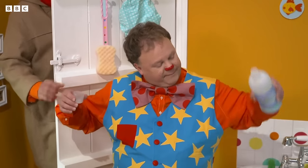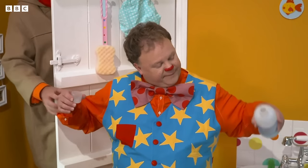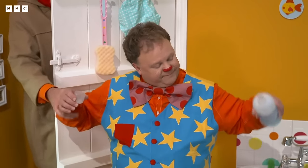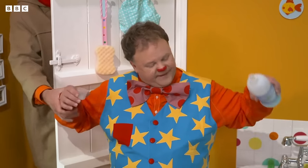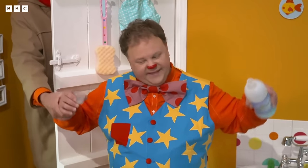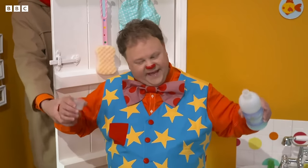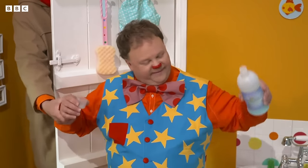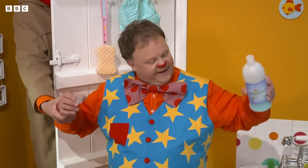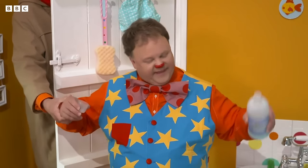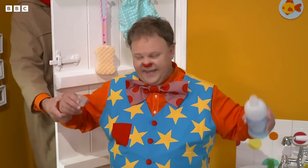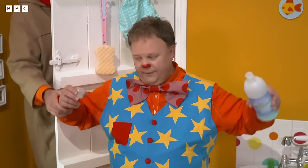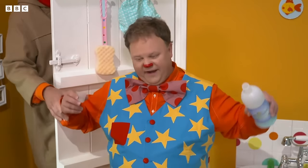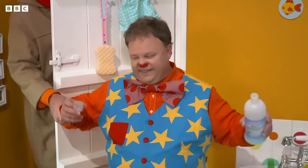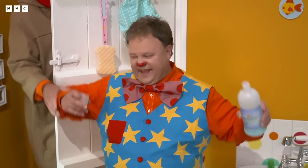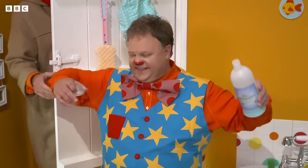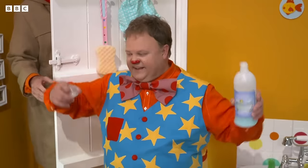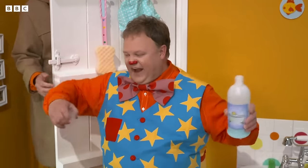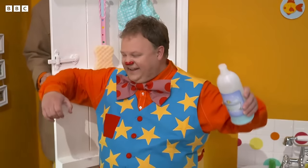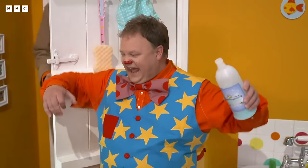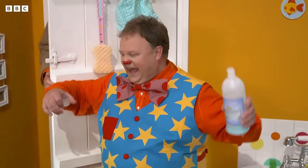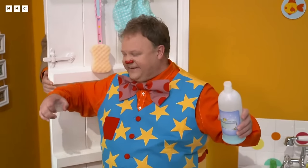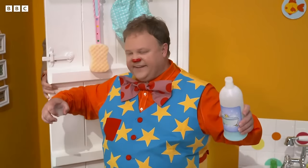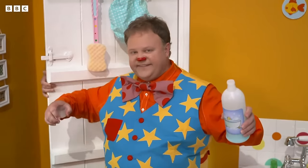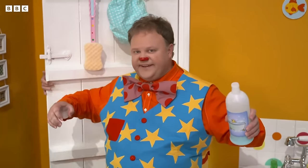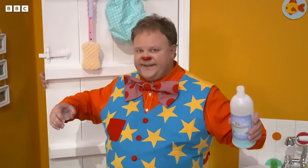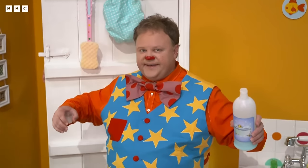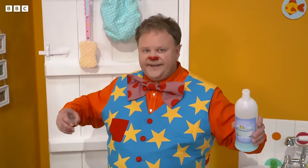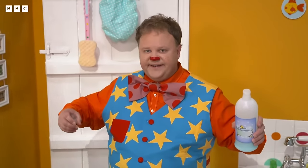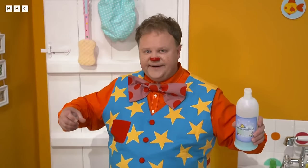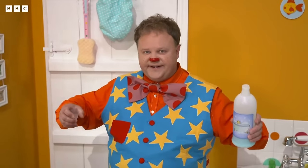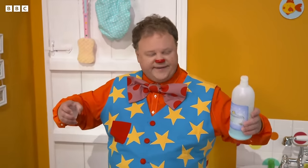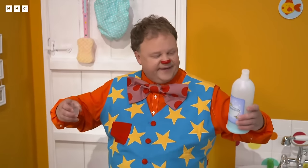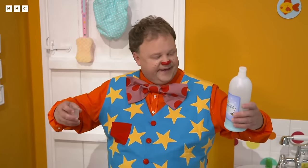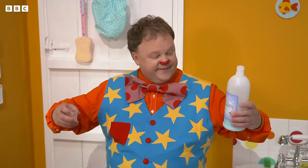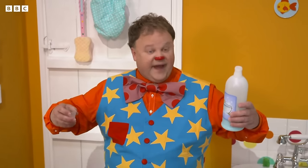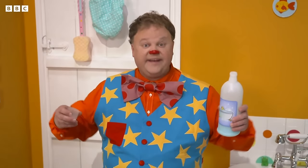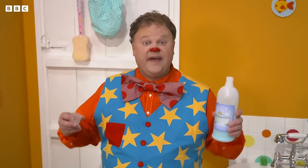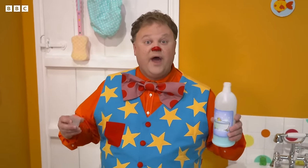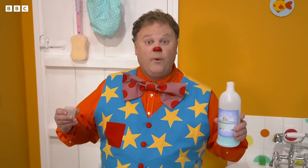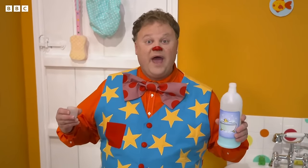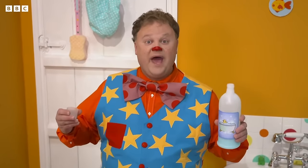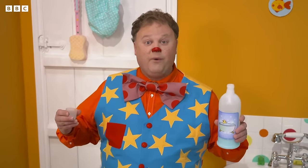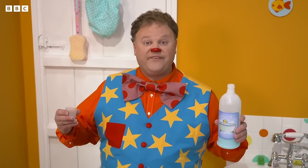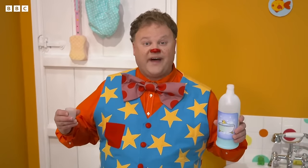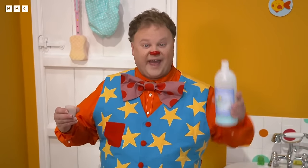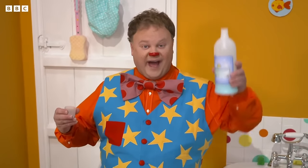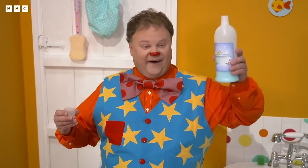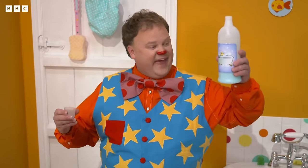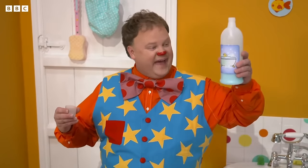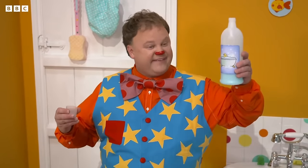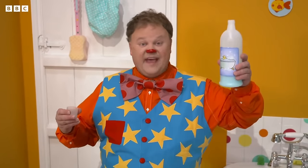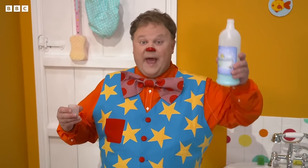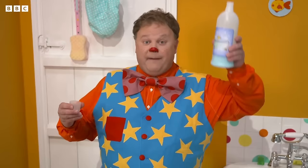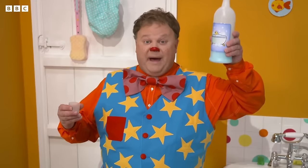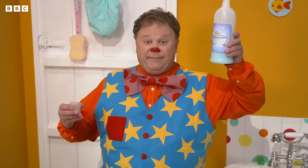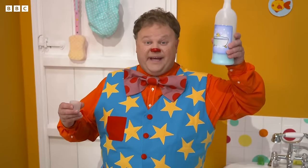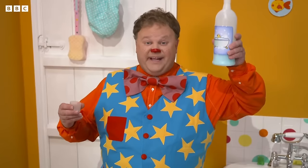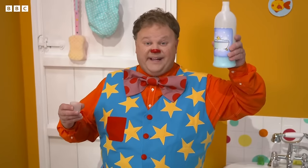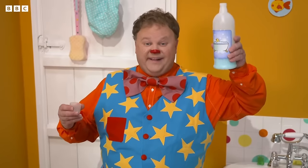problem. Yeah, all right. Thank you, Grandad. Thanks, the boy. Right, where was I? Oh, yes,